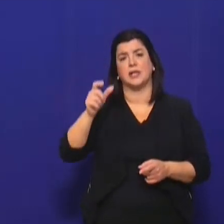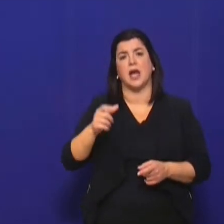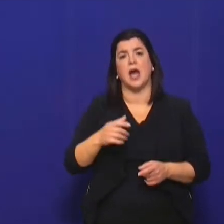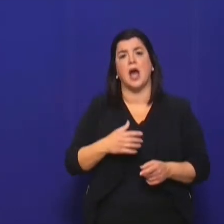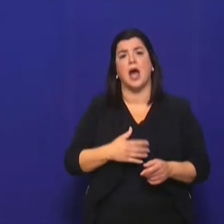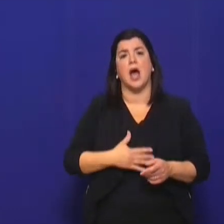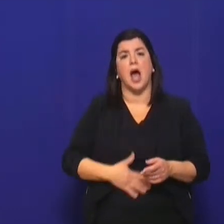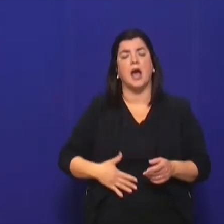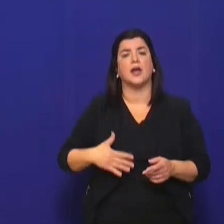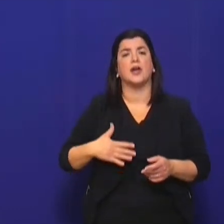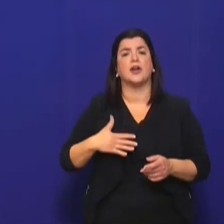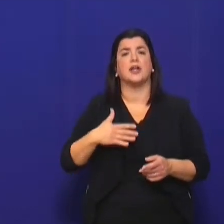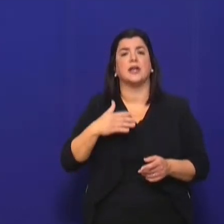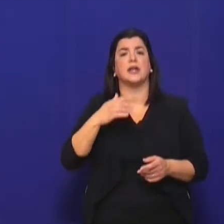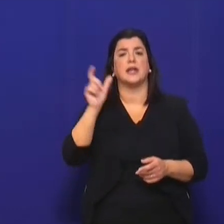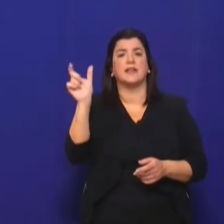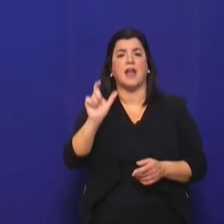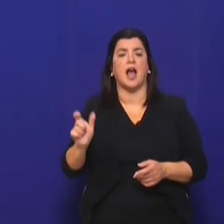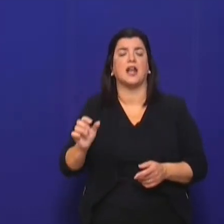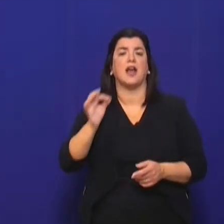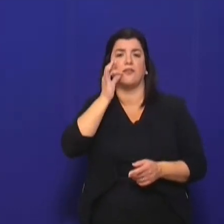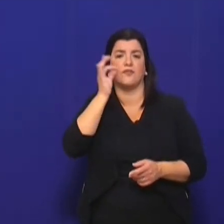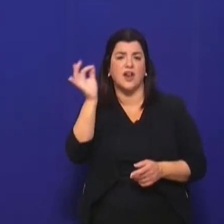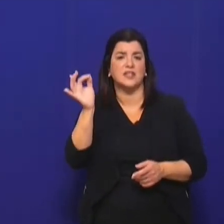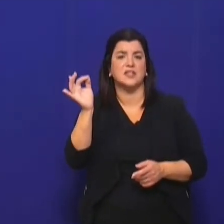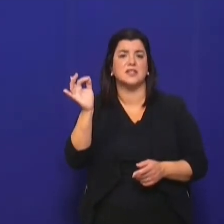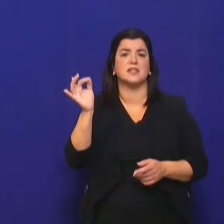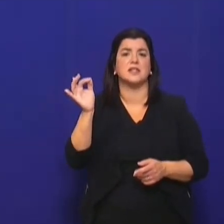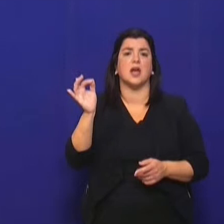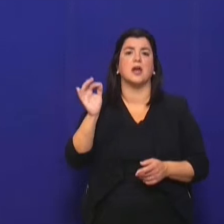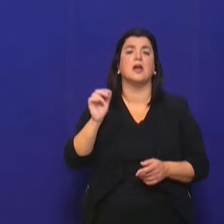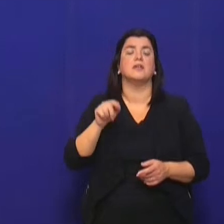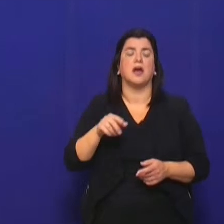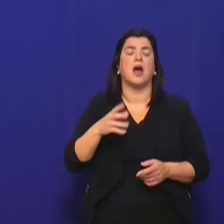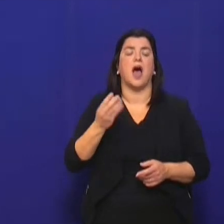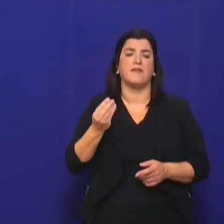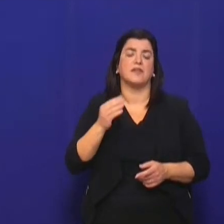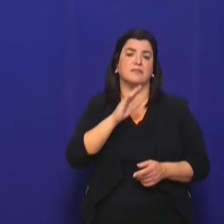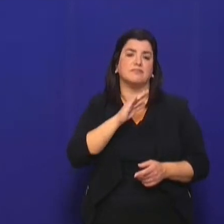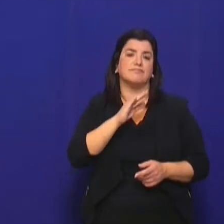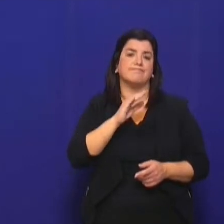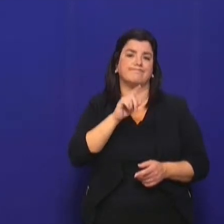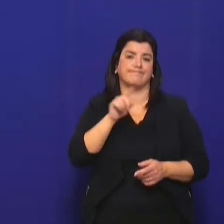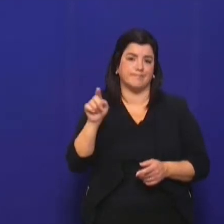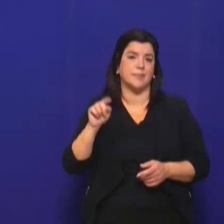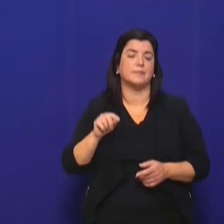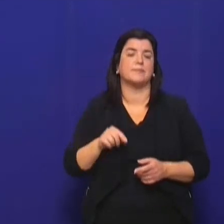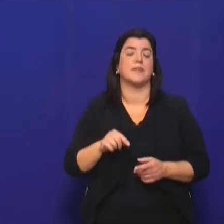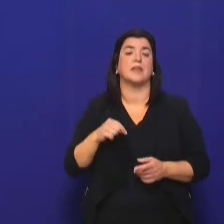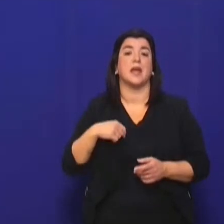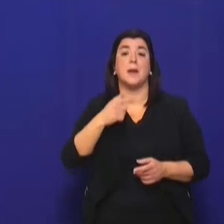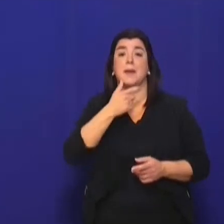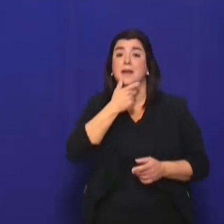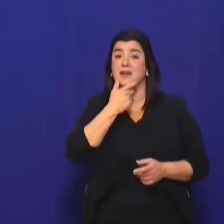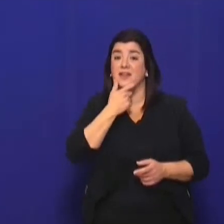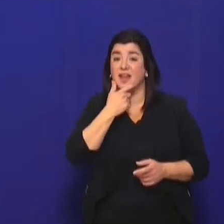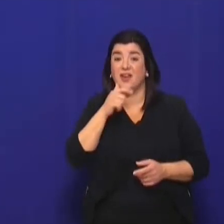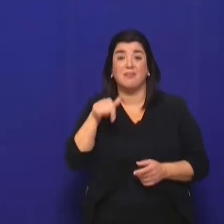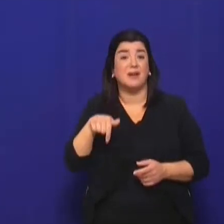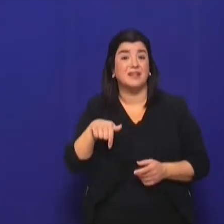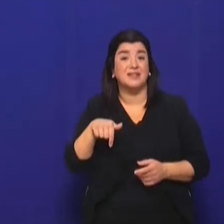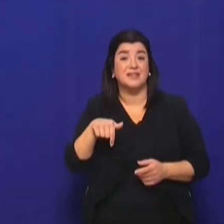Franza u l-Ġermanja wkoll fejn kellna numru ta' każijiet. Infakkarkom li mill-Ingilterra dan